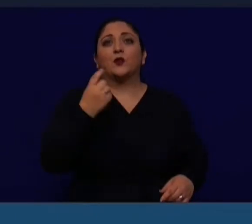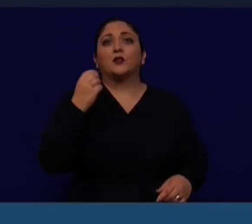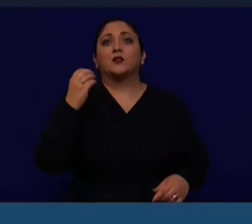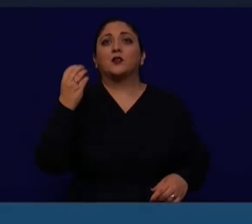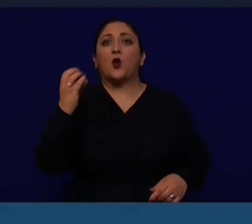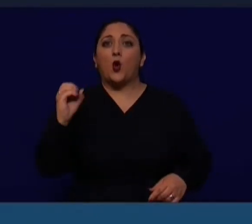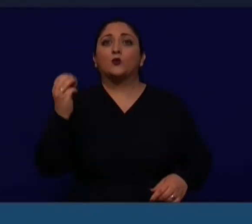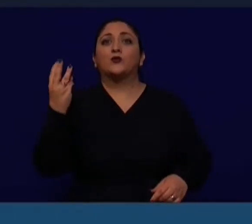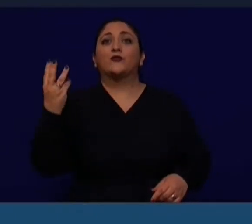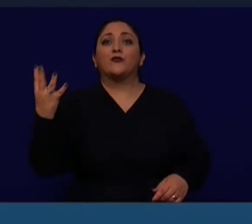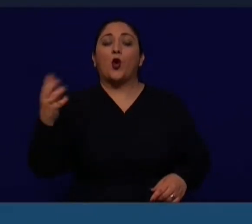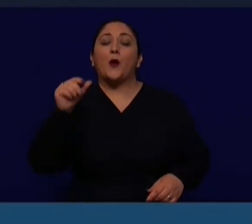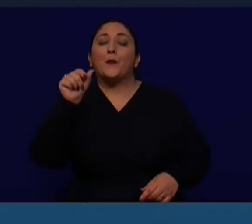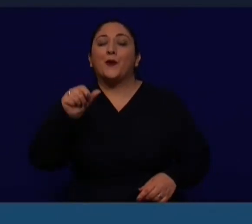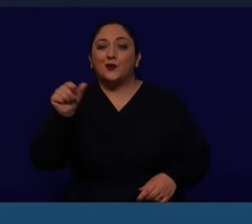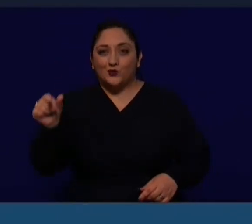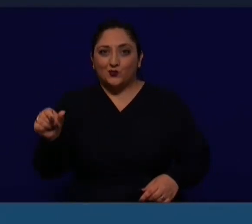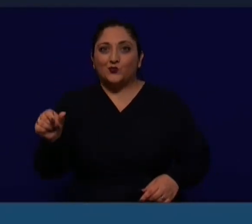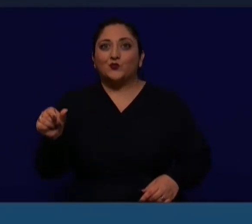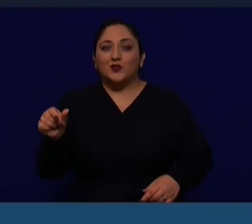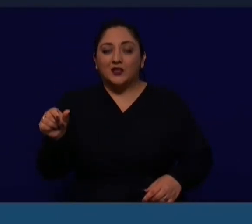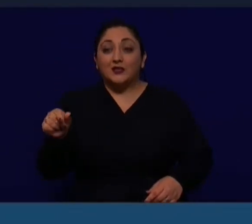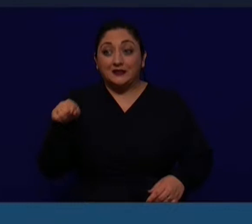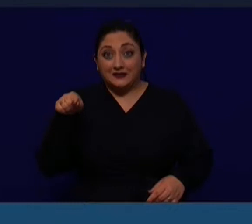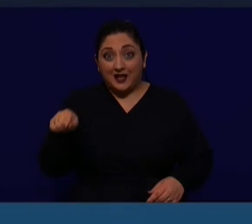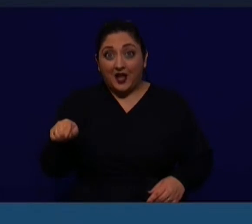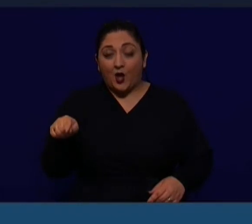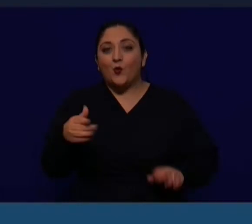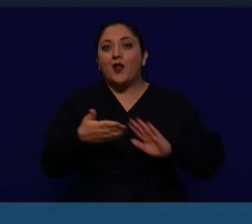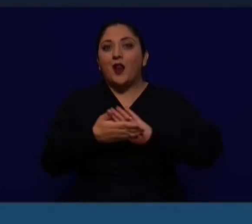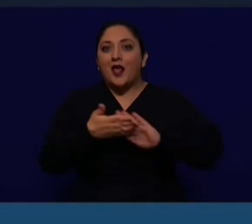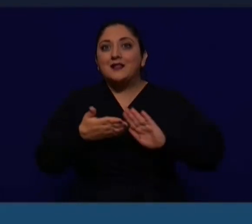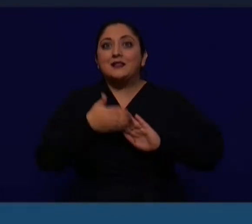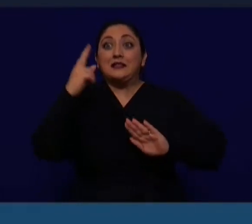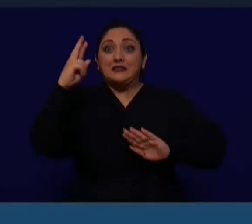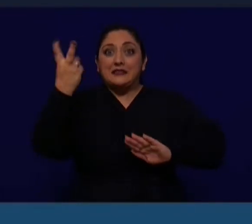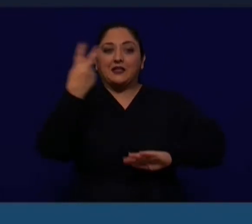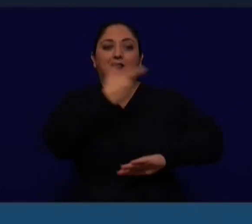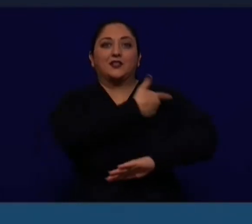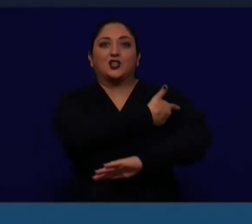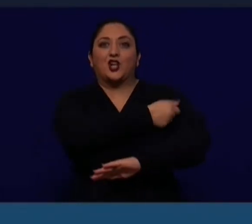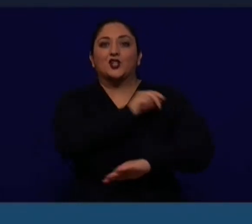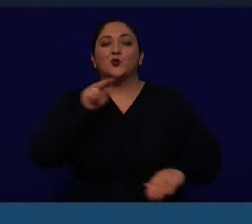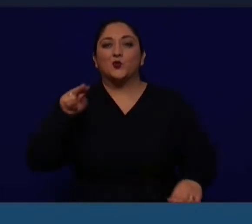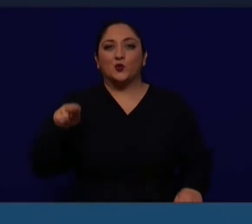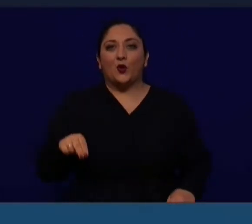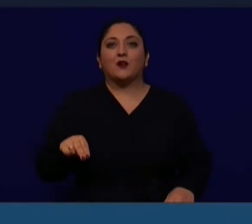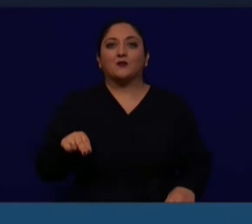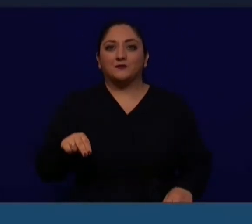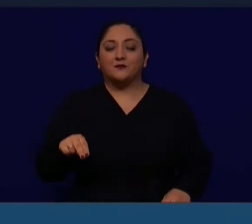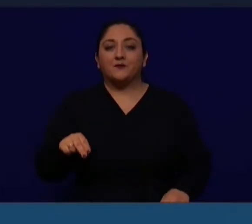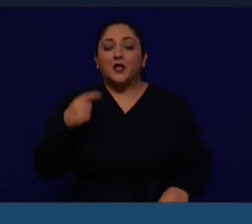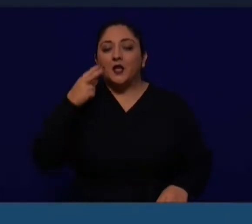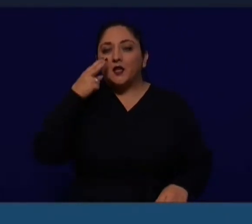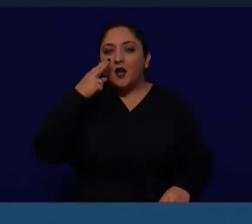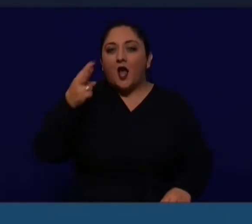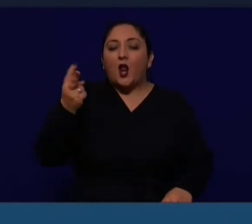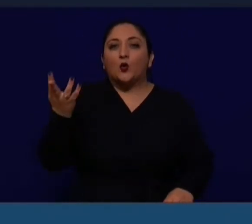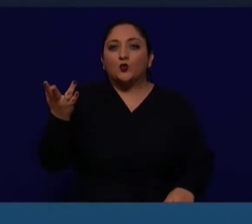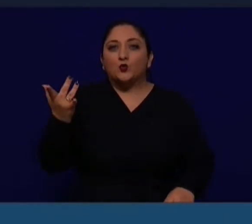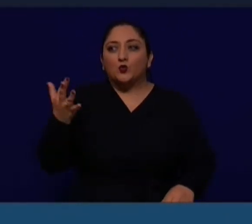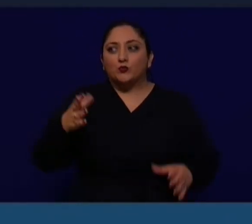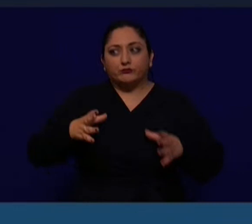31,034 persuni li dawn issa diġà ħadu it-tieni doża li hemmhekk aħna diġà qegħdin naraw li għandna ammont